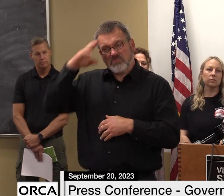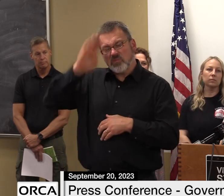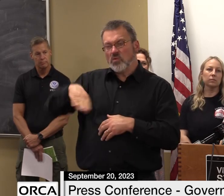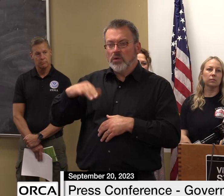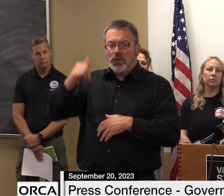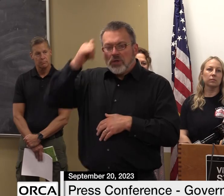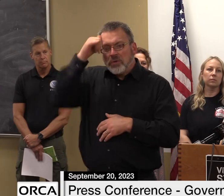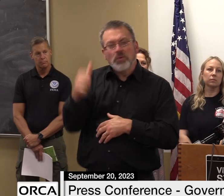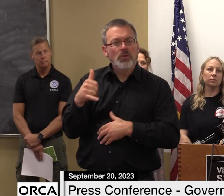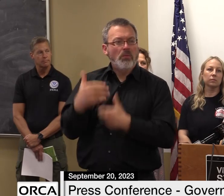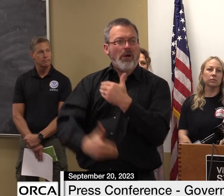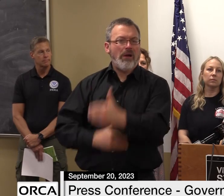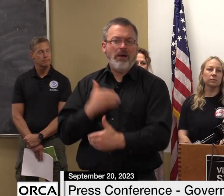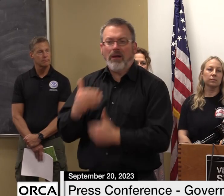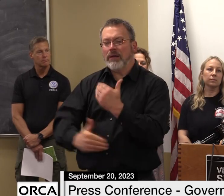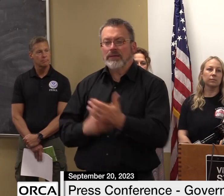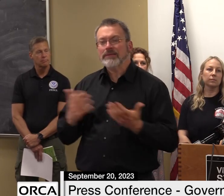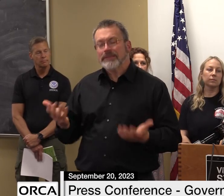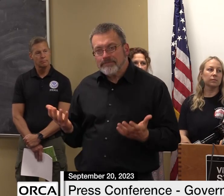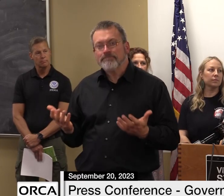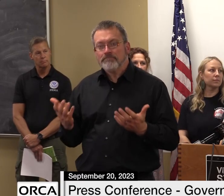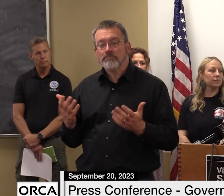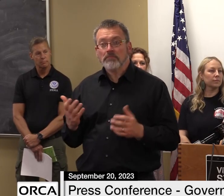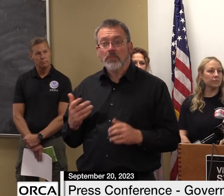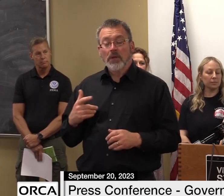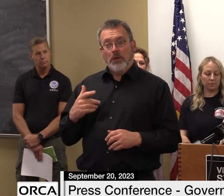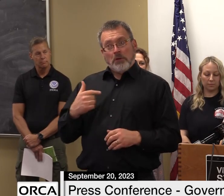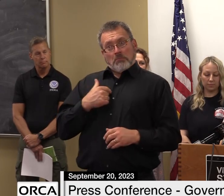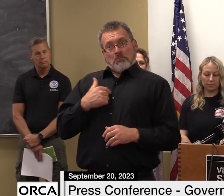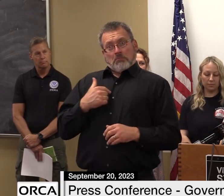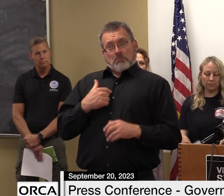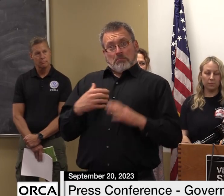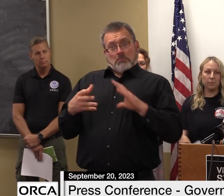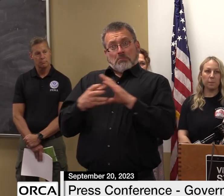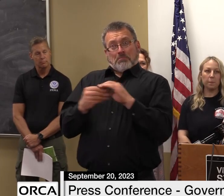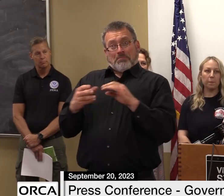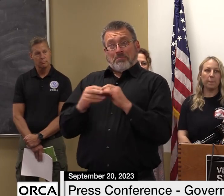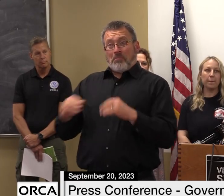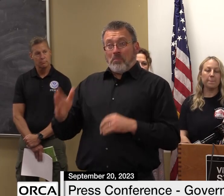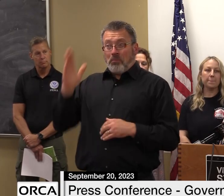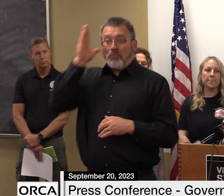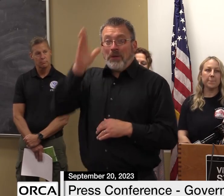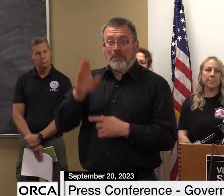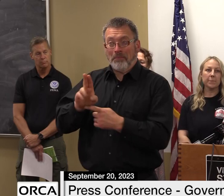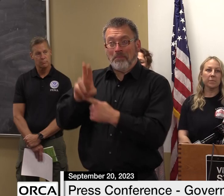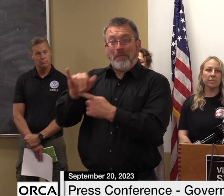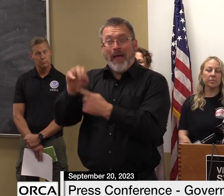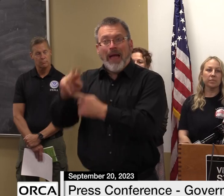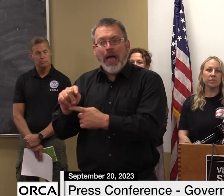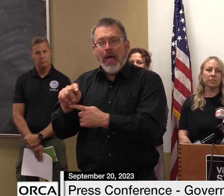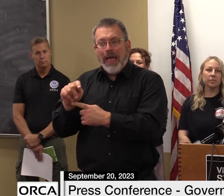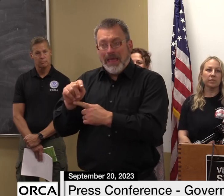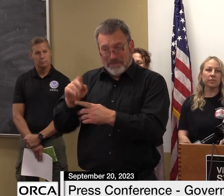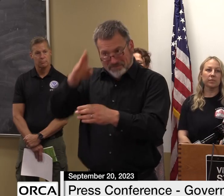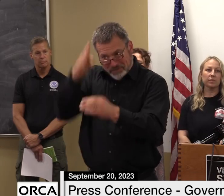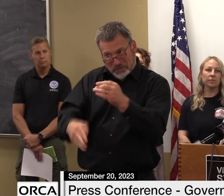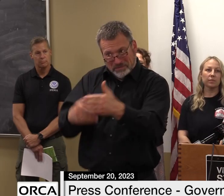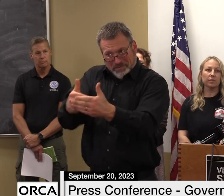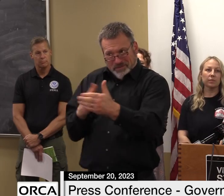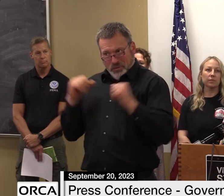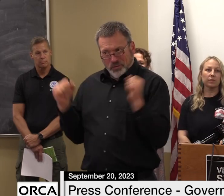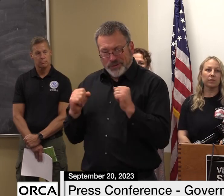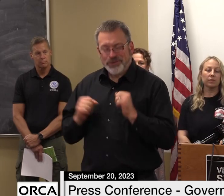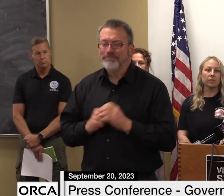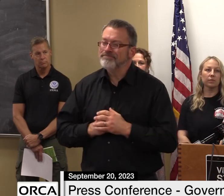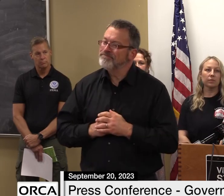would be disingenuous of me to say that we're going to have the buyout situation resolved before the winter starts. So